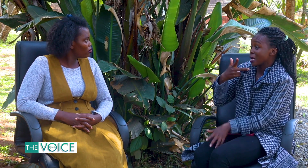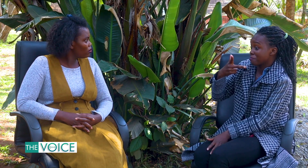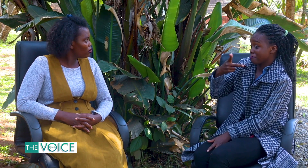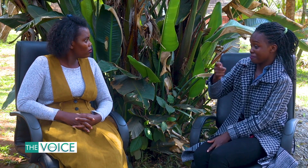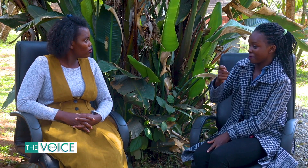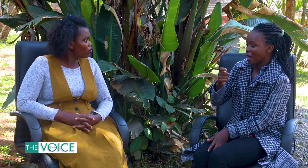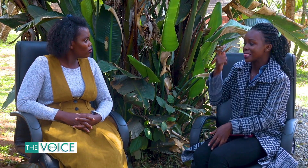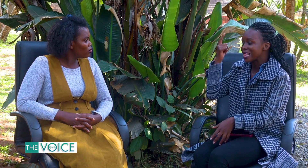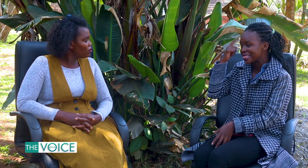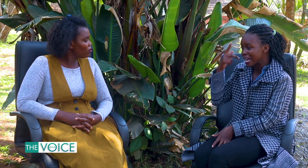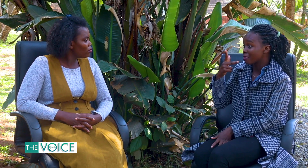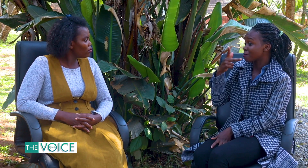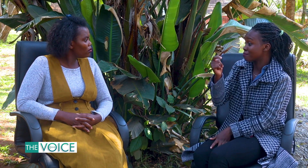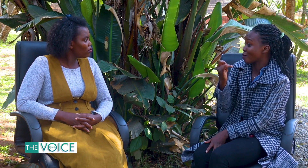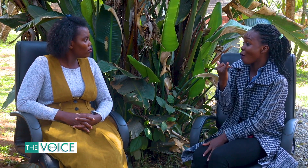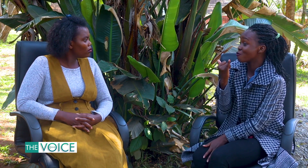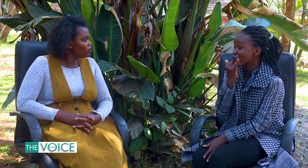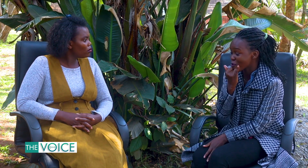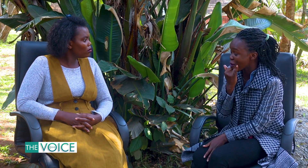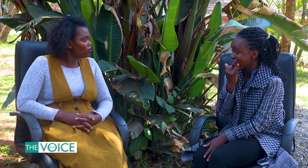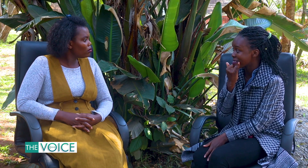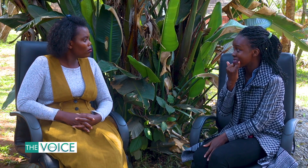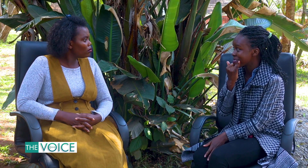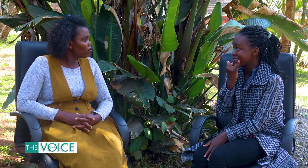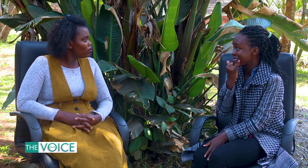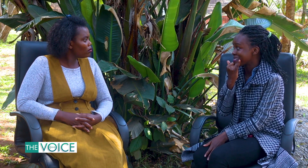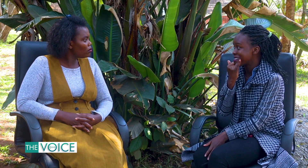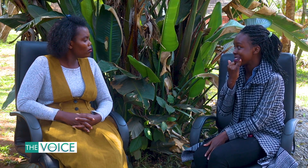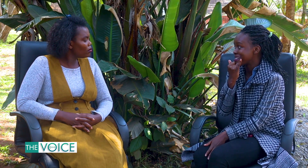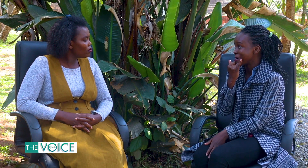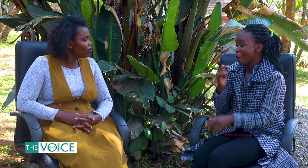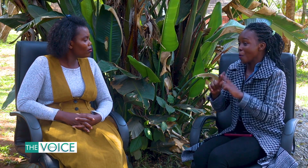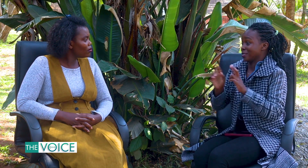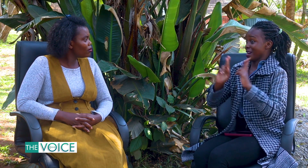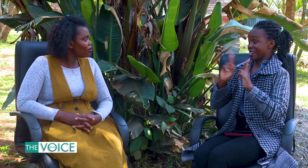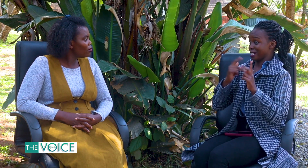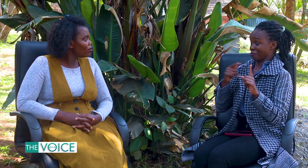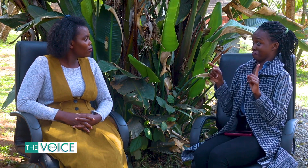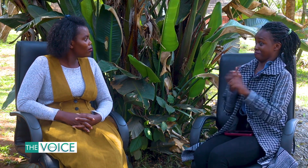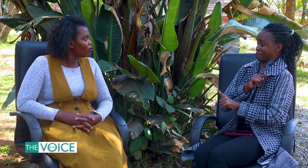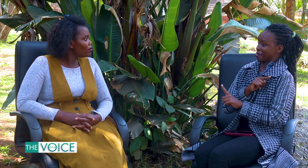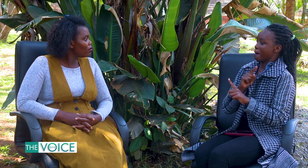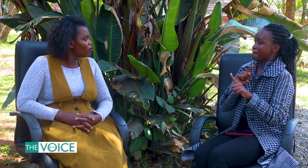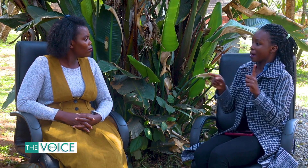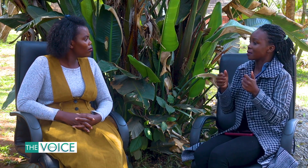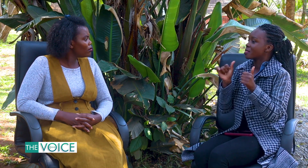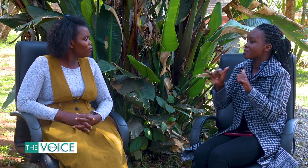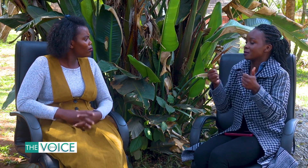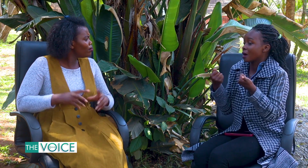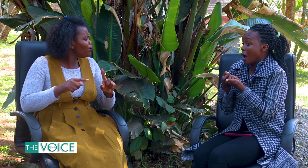me the injection, their goal was to actually kill me. So when they gave me the wrong injection, it actually didn't work and it